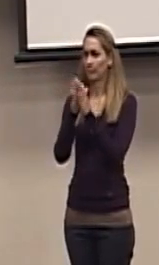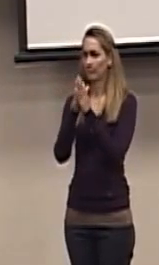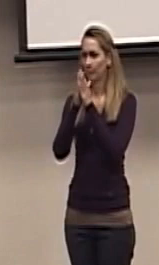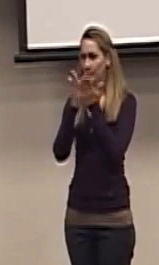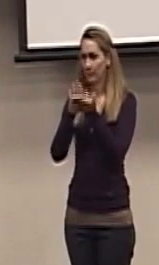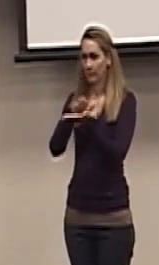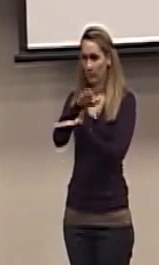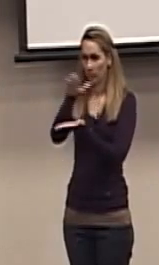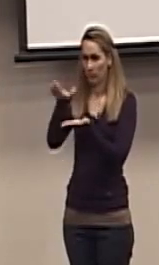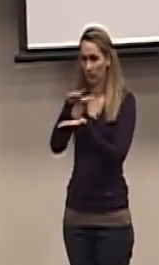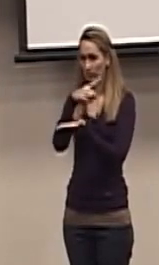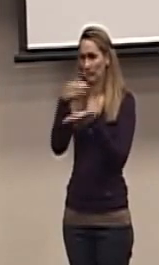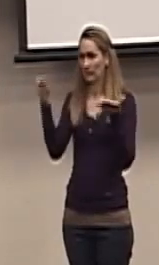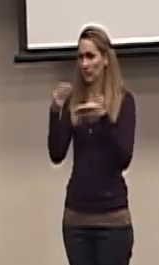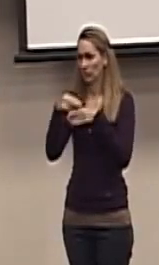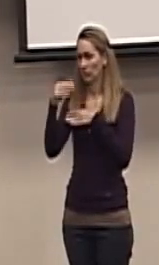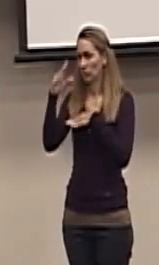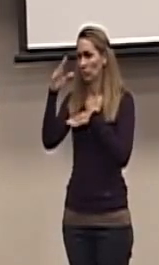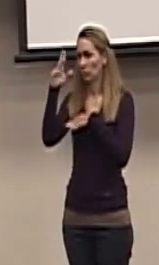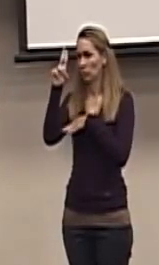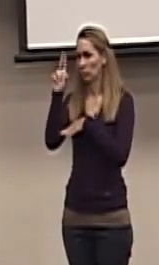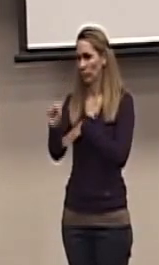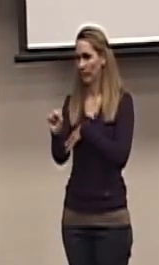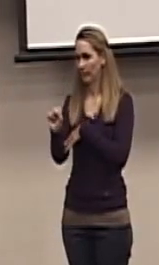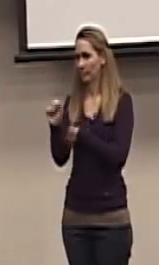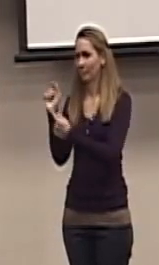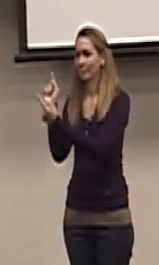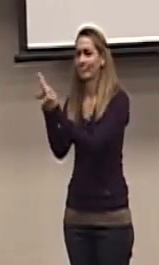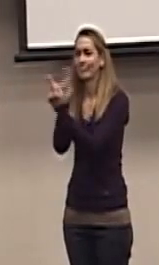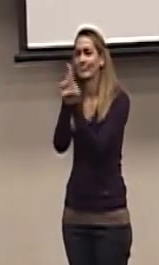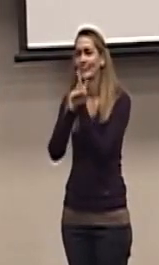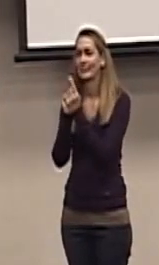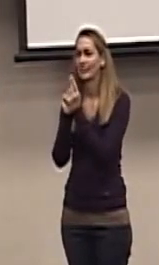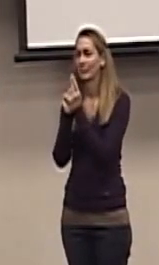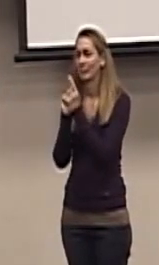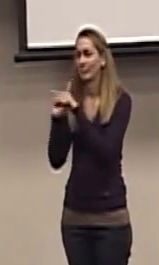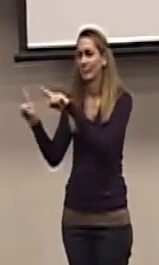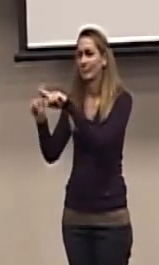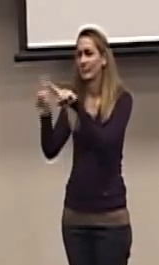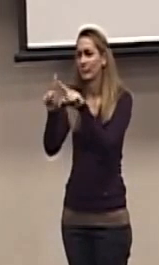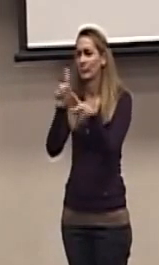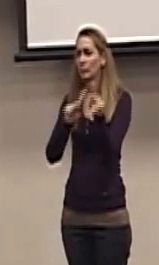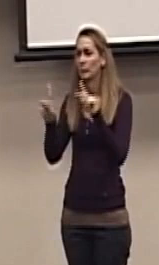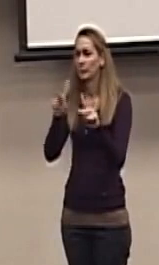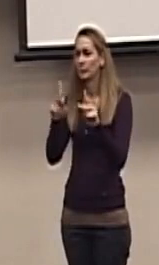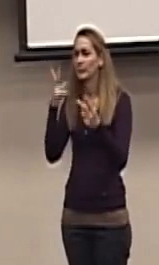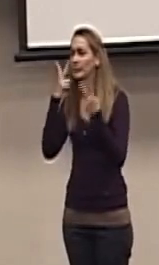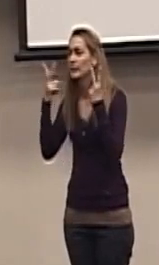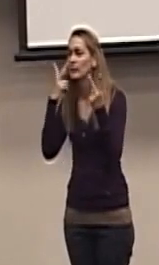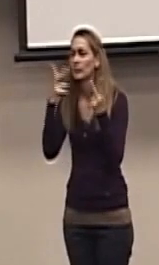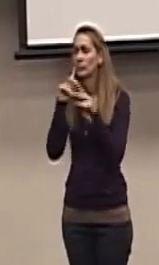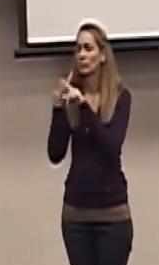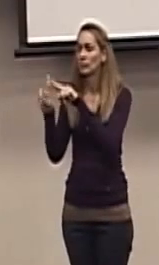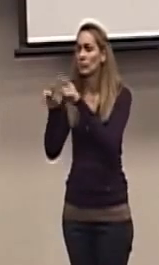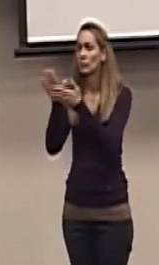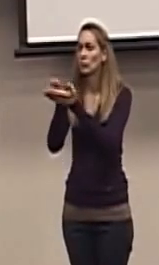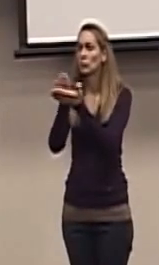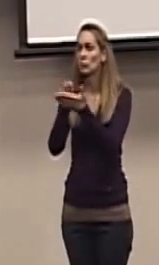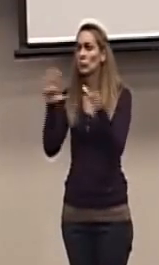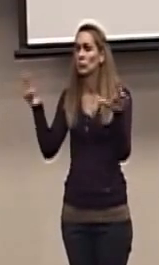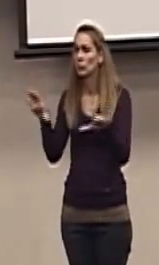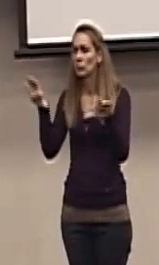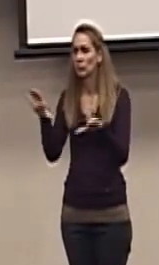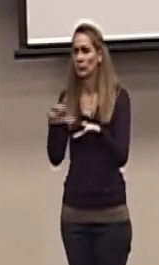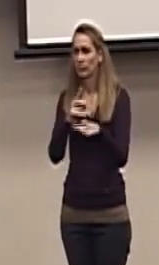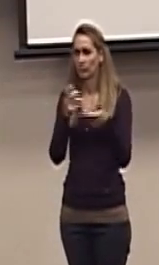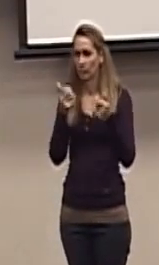with various partners to look at what their school has been doing and to be able to encourage